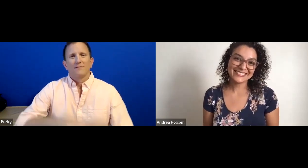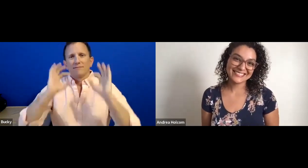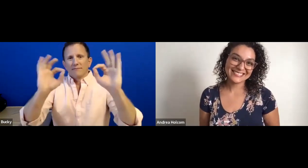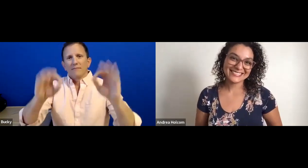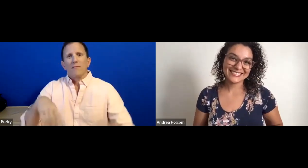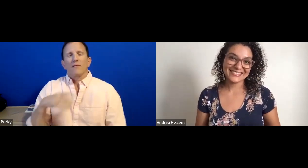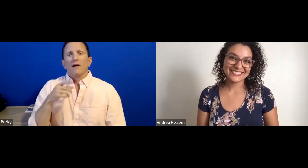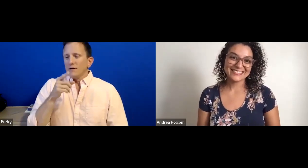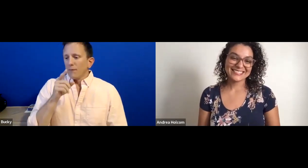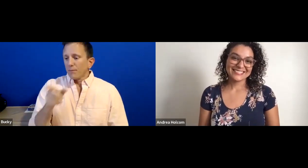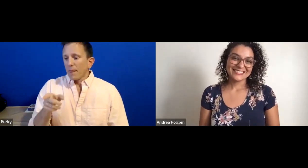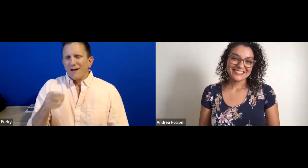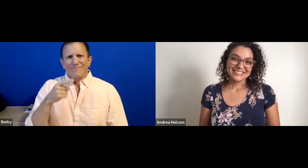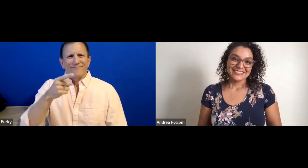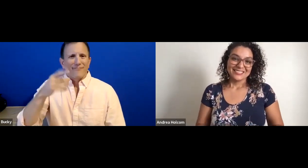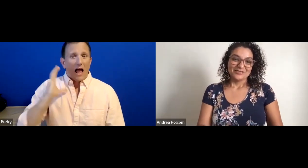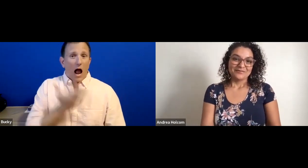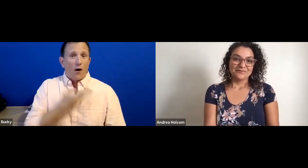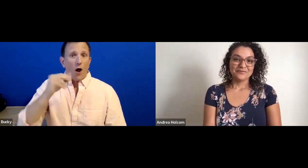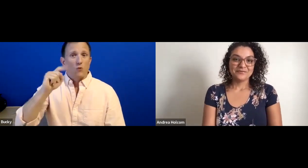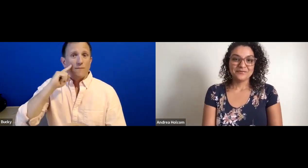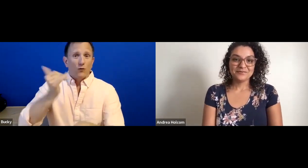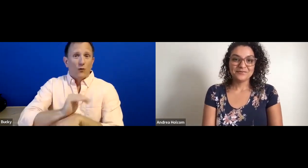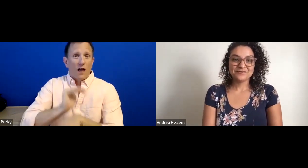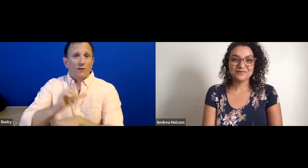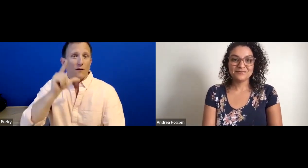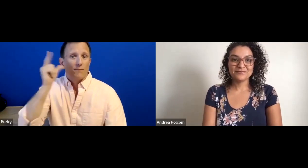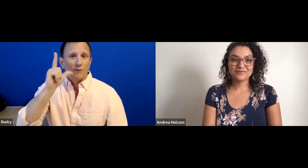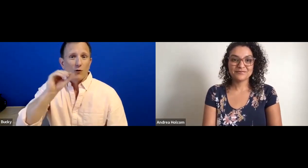Hello, my name is Andrea and I'm your co-host for tonight.